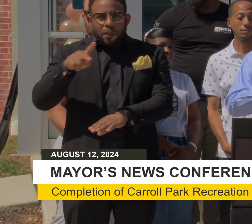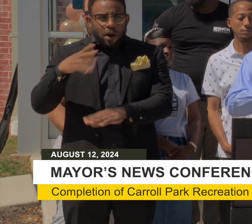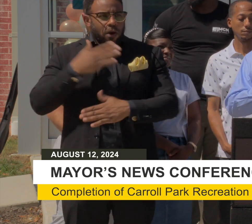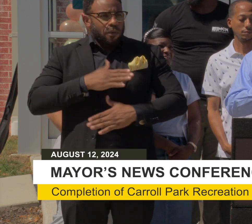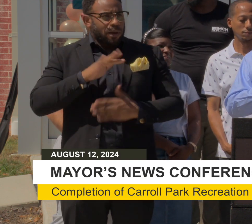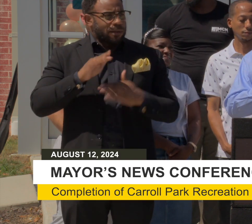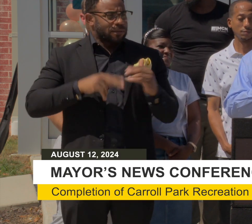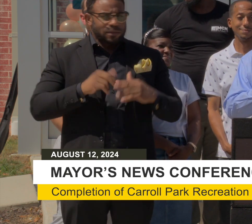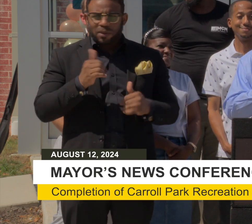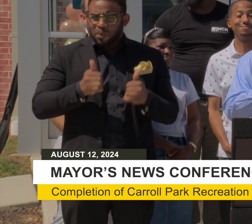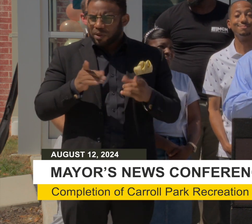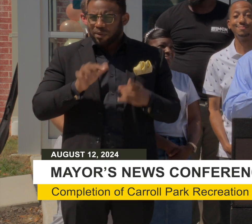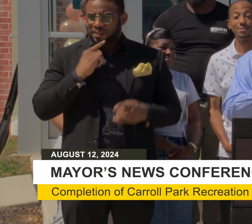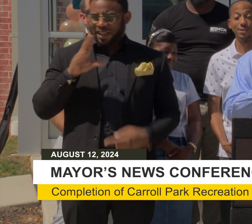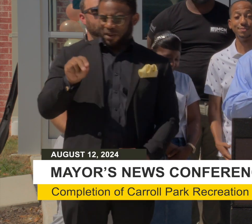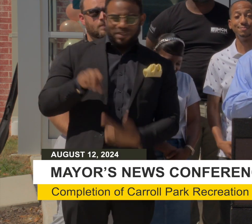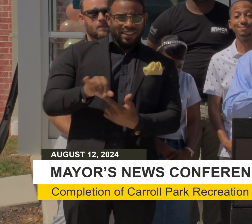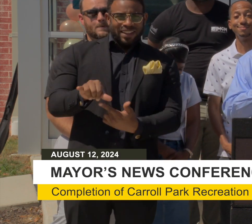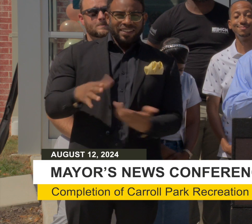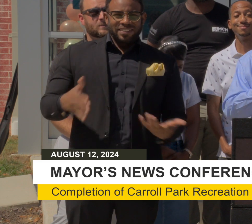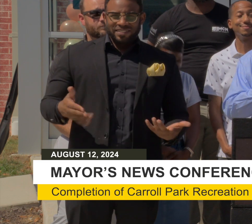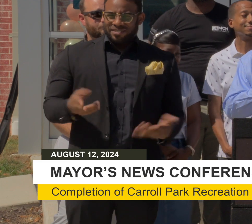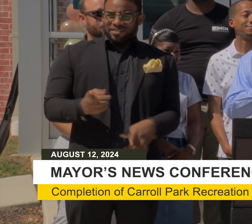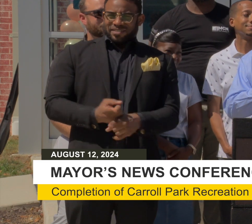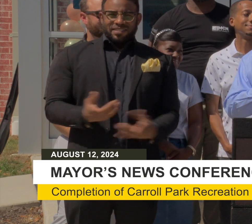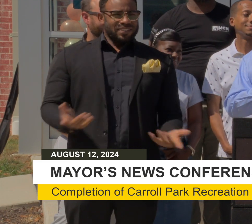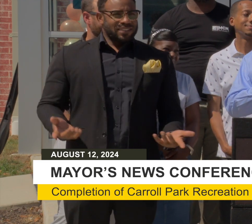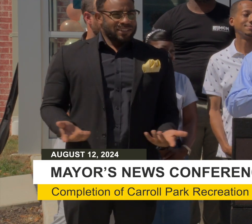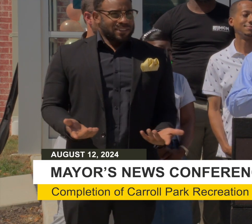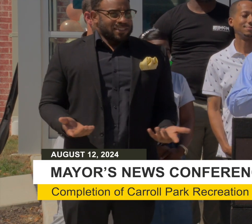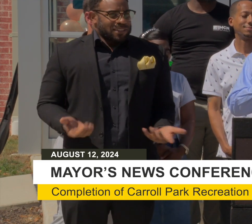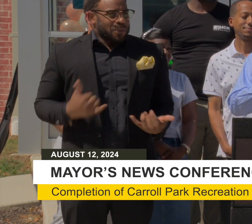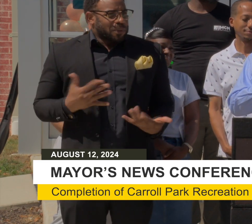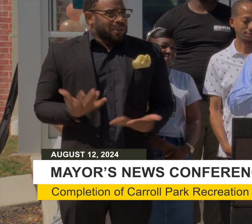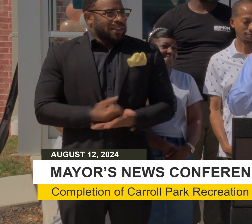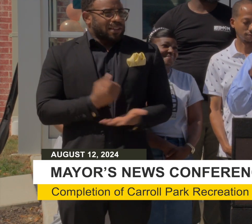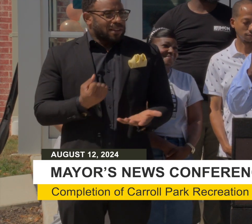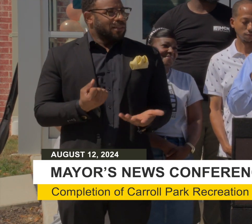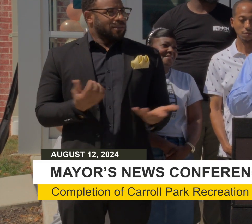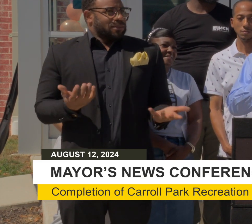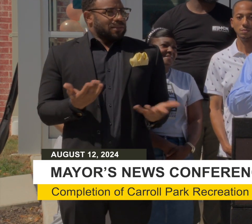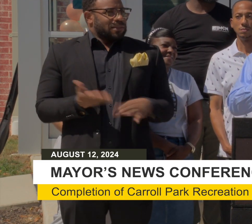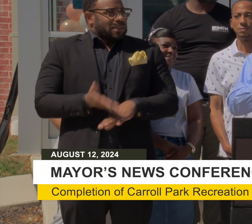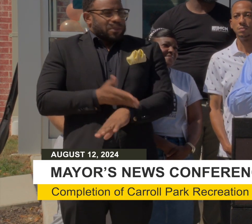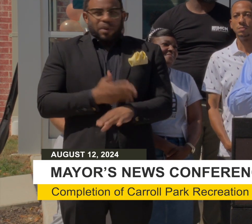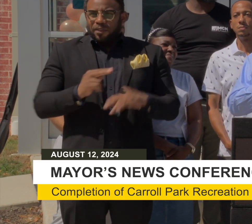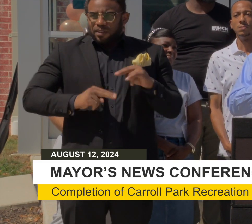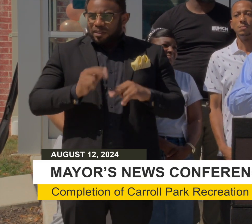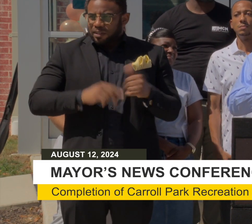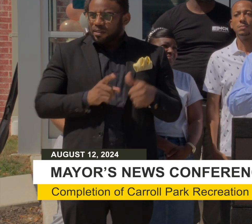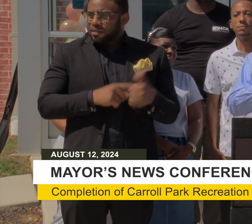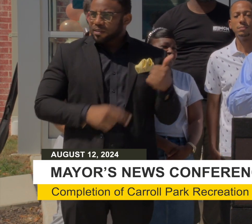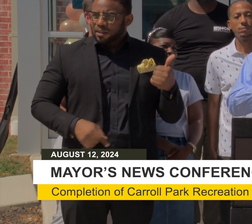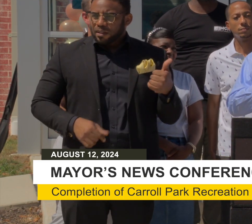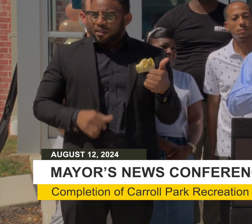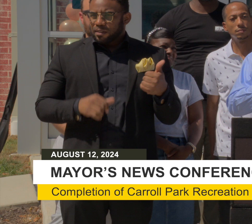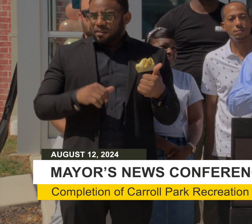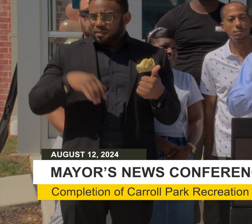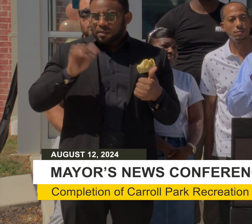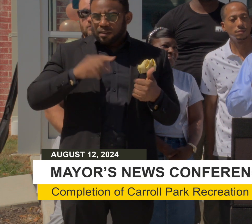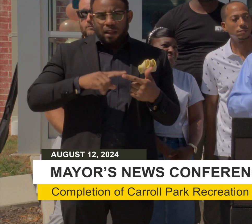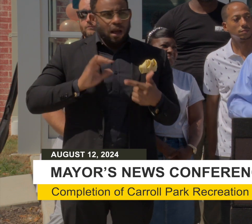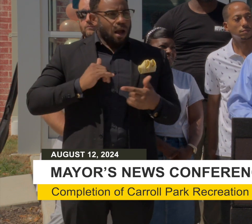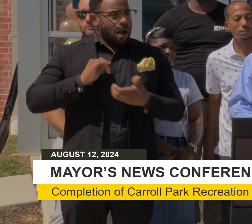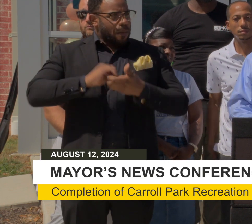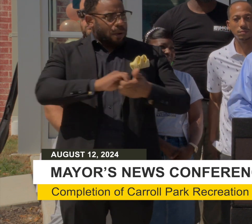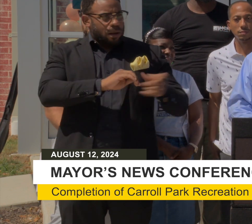Facility. What director is going to say no to that? Right? You know, we're going to get an upgraded facility that